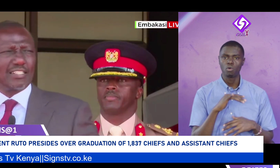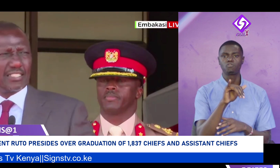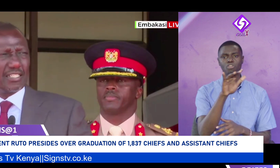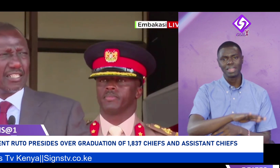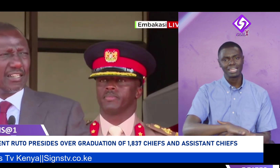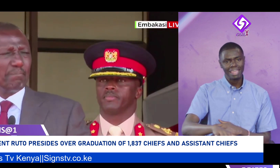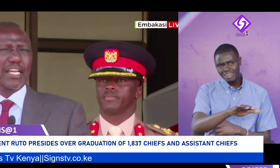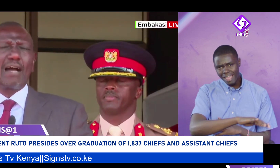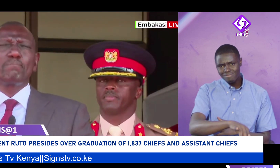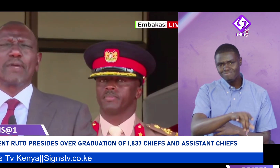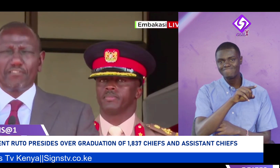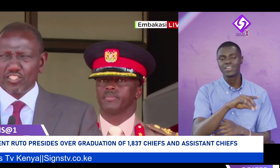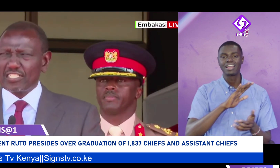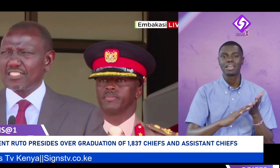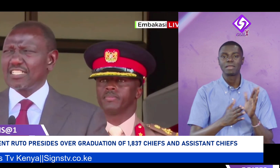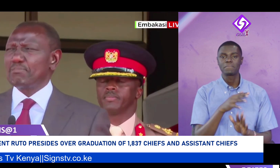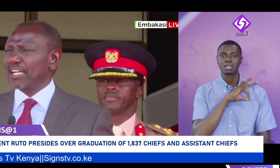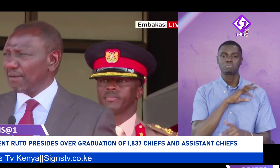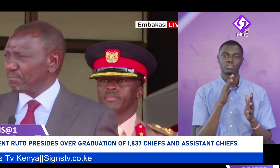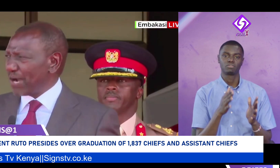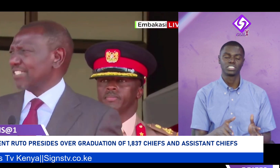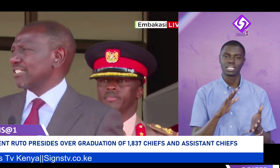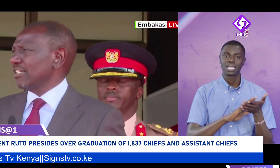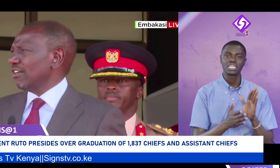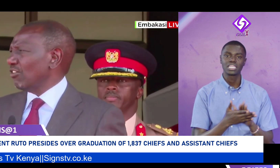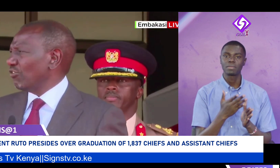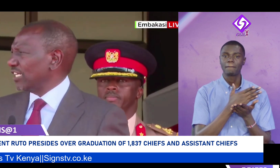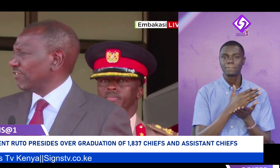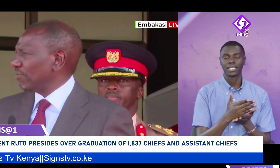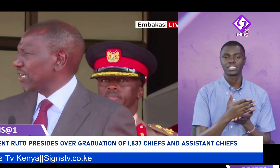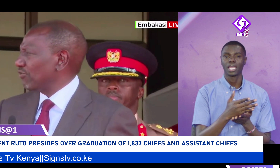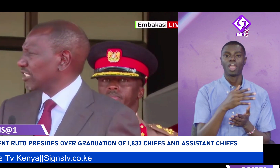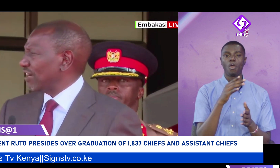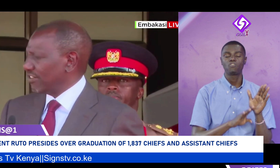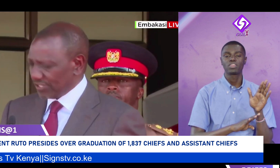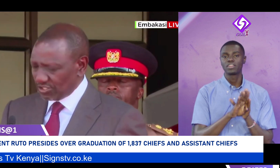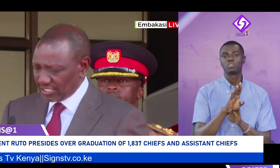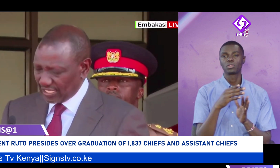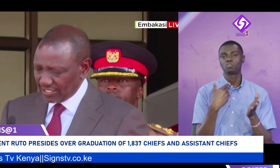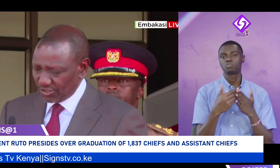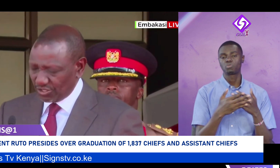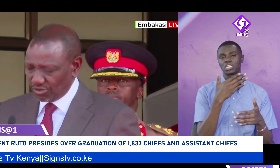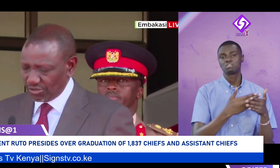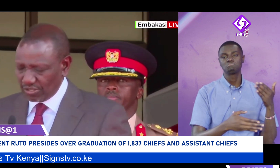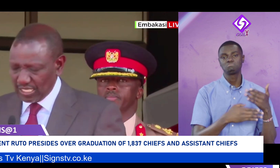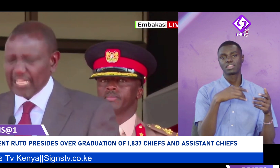locality become beneficiaries. They become part of the development of whatever infrastructure that is going on in